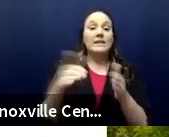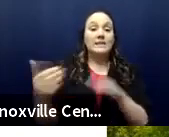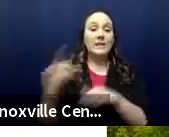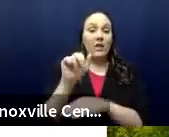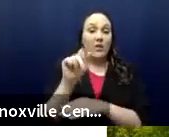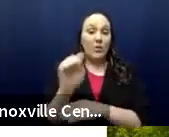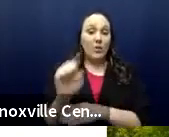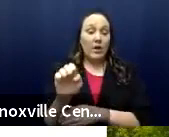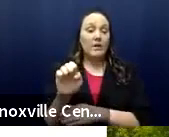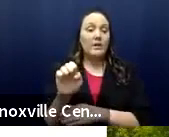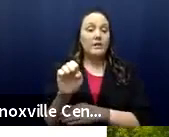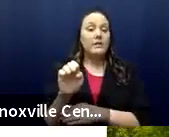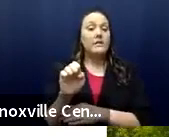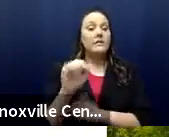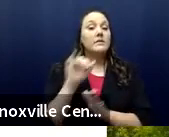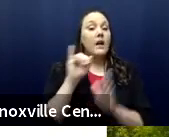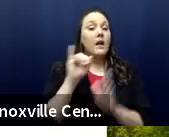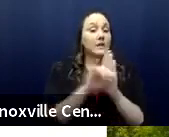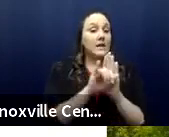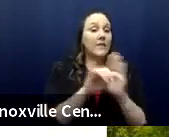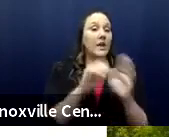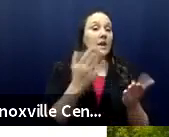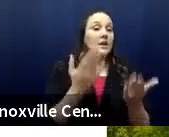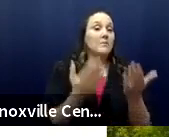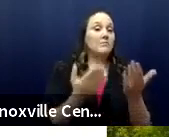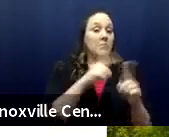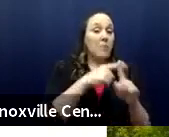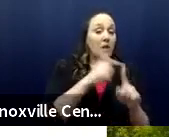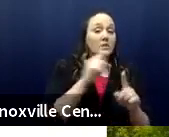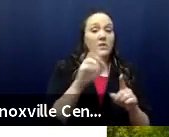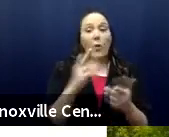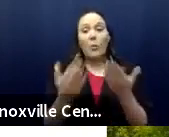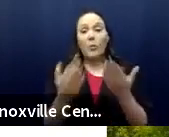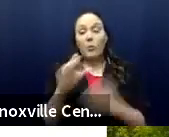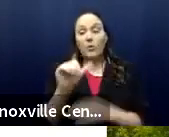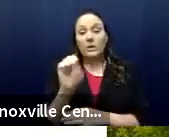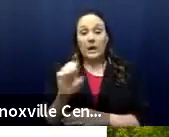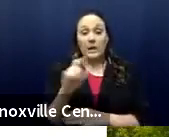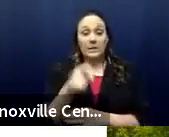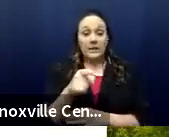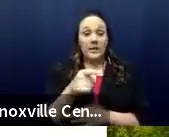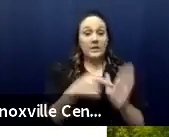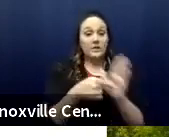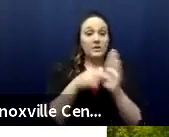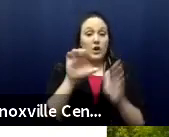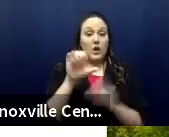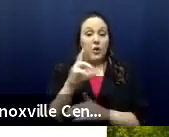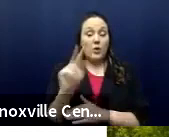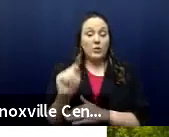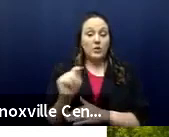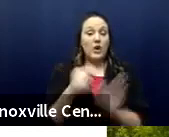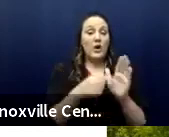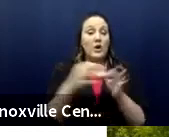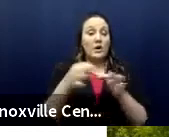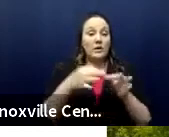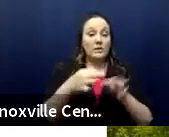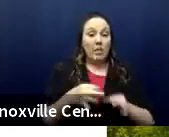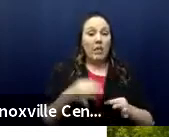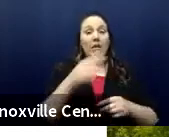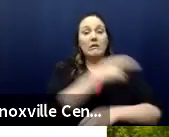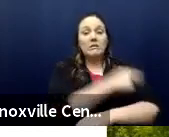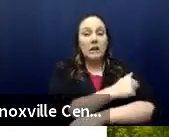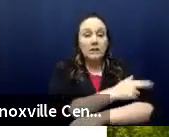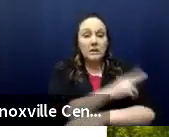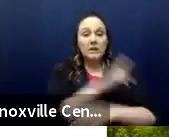positive or probable cases. For this benchmark, we show the chart that details cases, hospitalizations, and